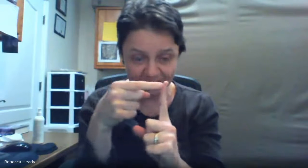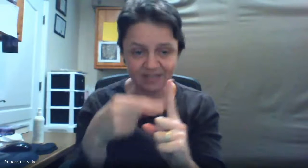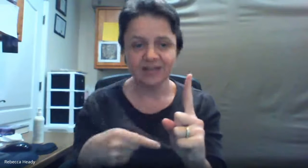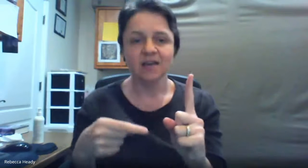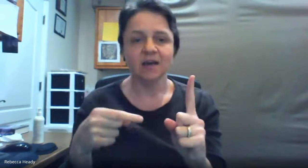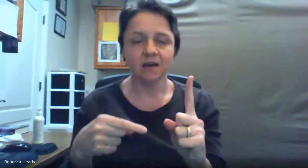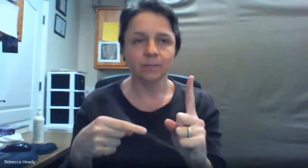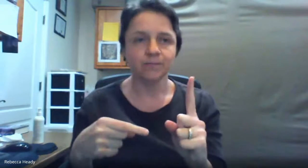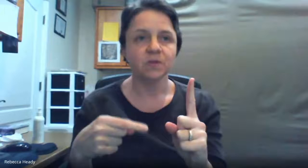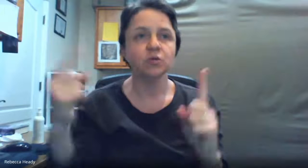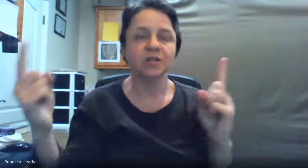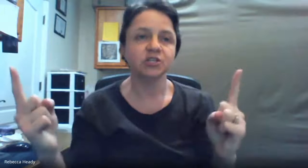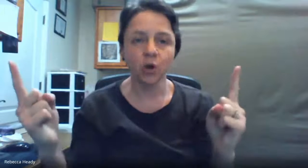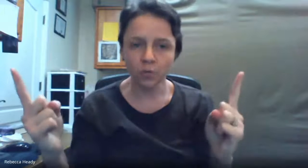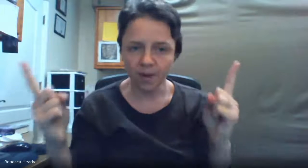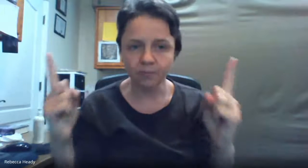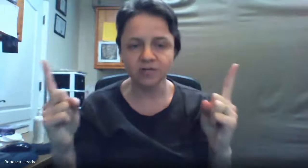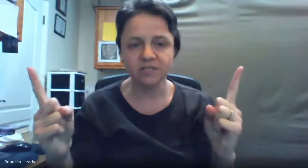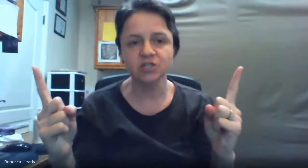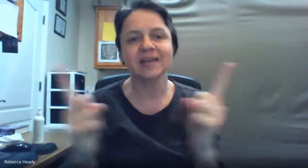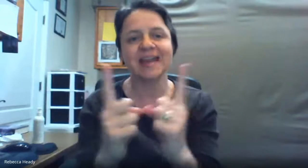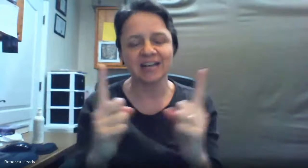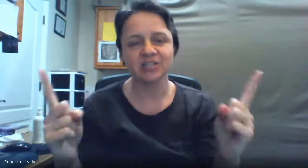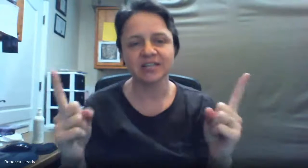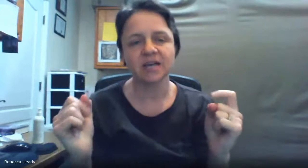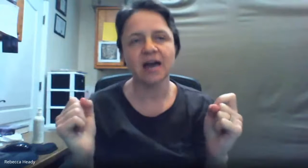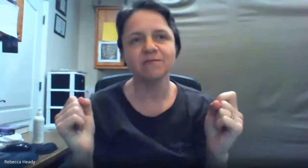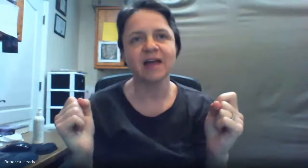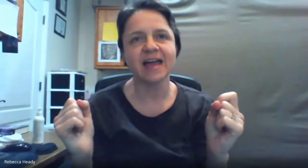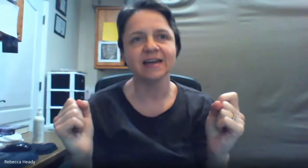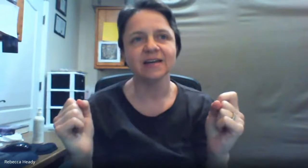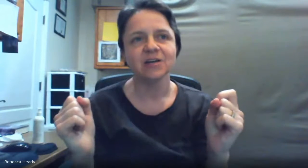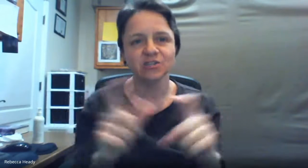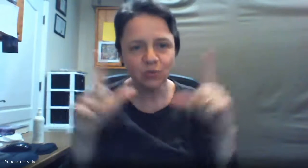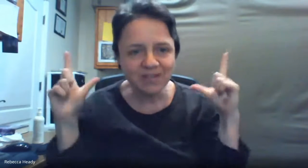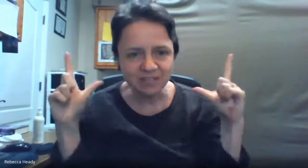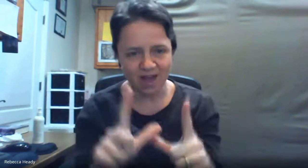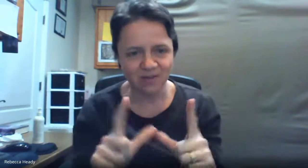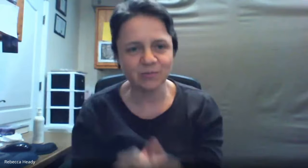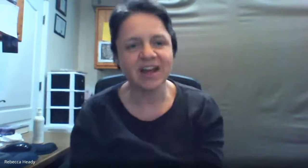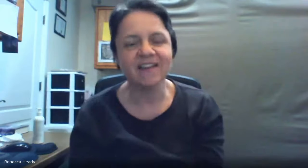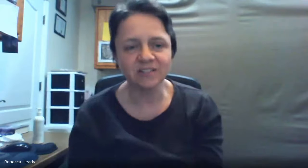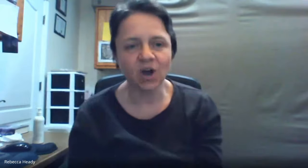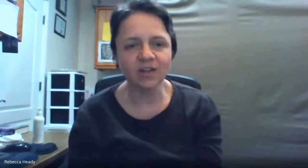person. You can show a person doing an action. It's kind of like zoom in, zoom out is what I like to call